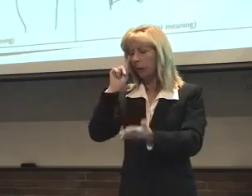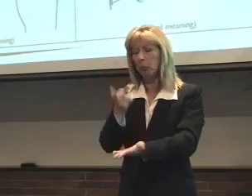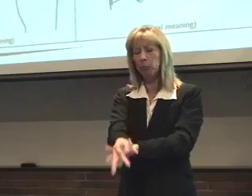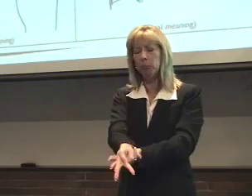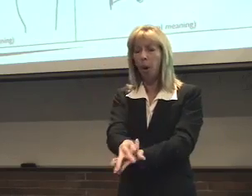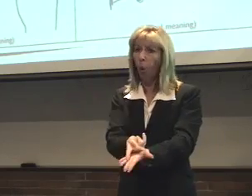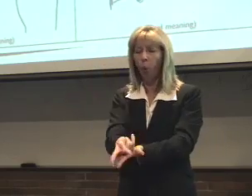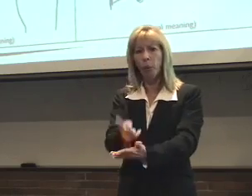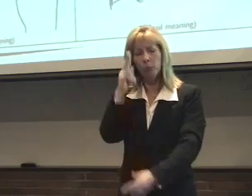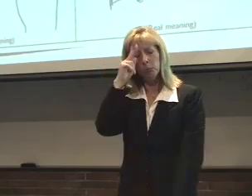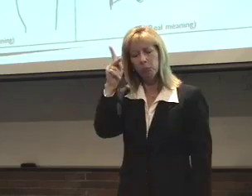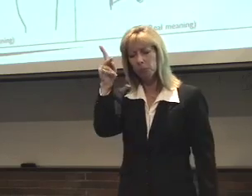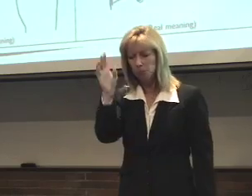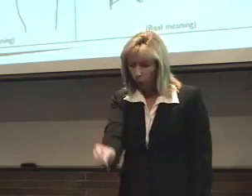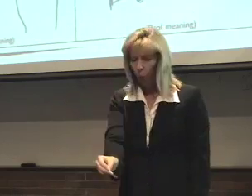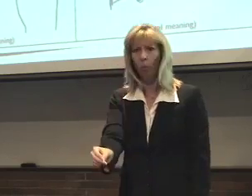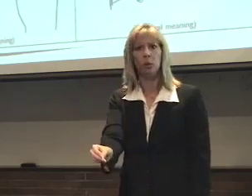that concept?